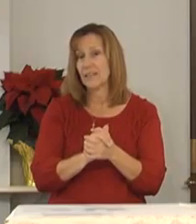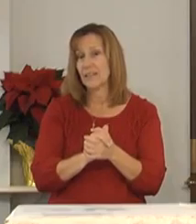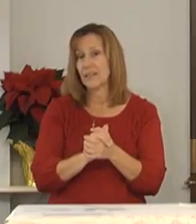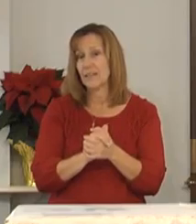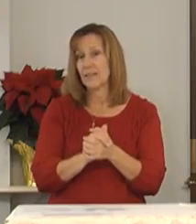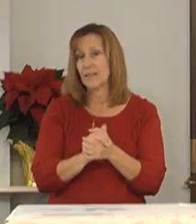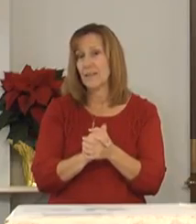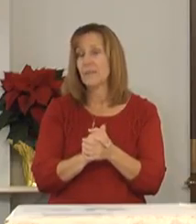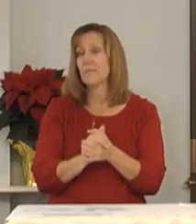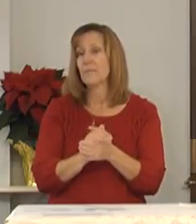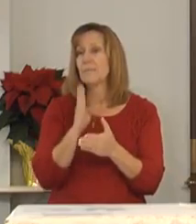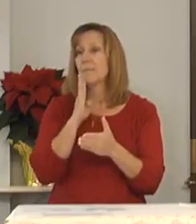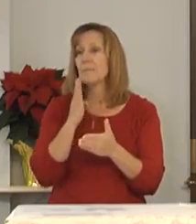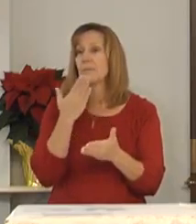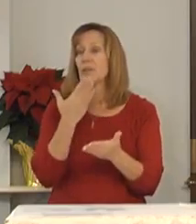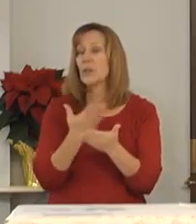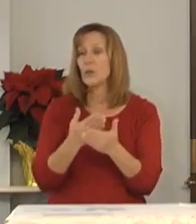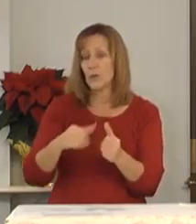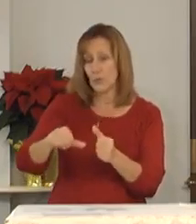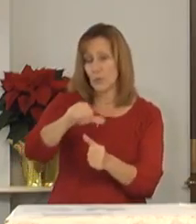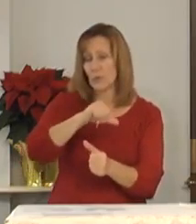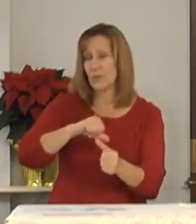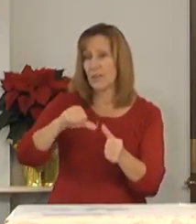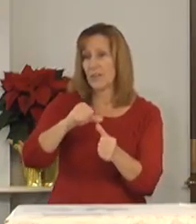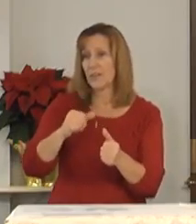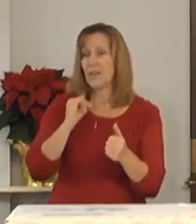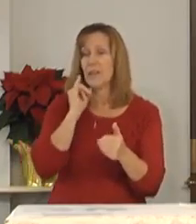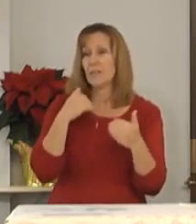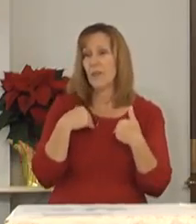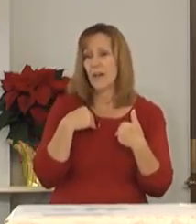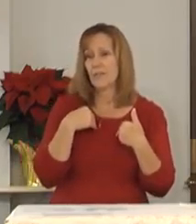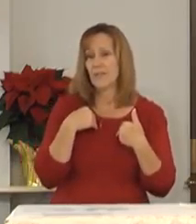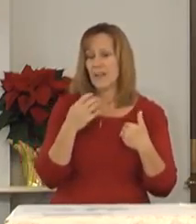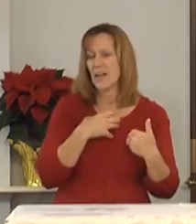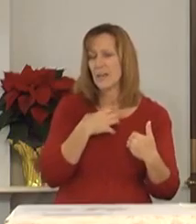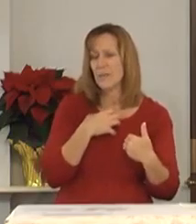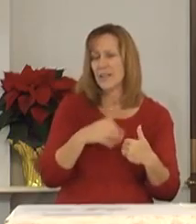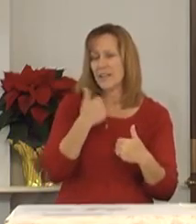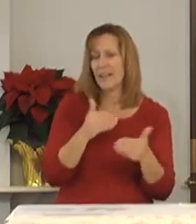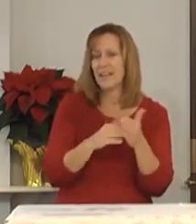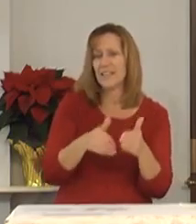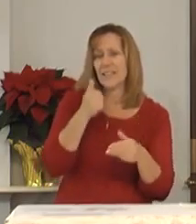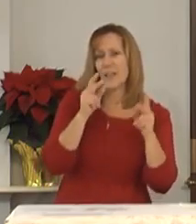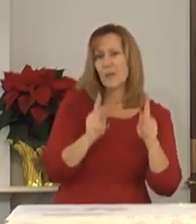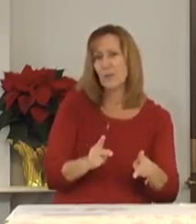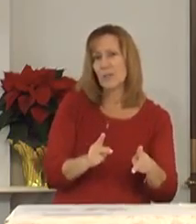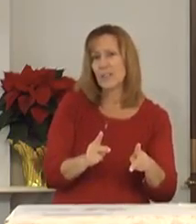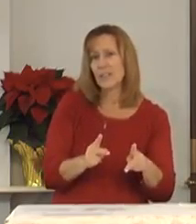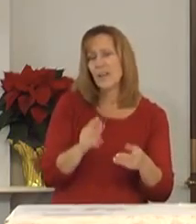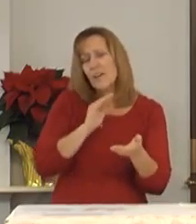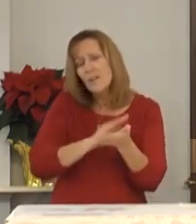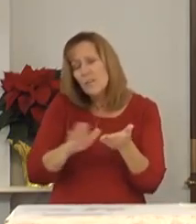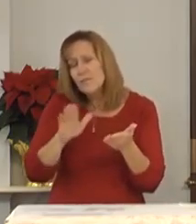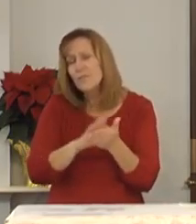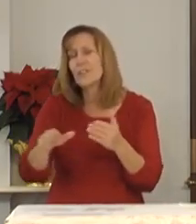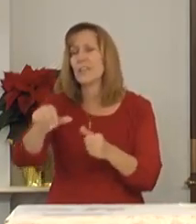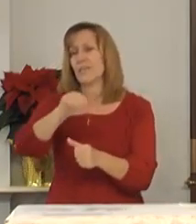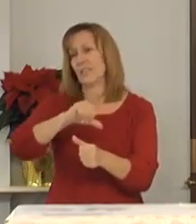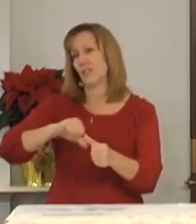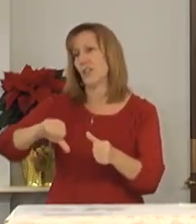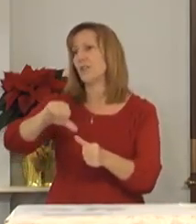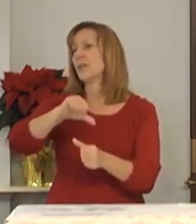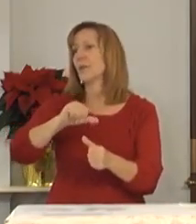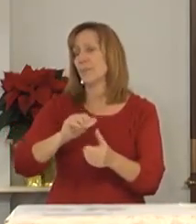Bear with one another, and if one has a complaint against another, forgive each other.